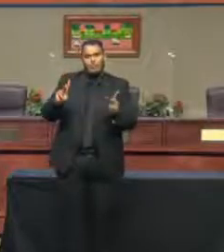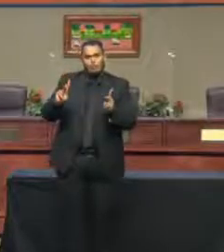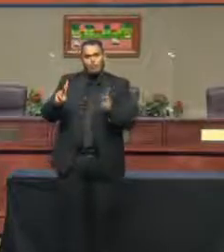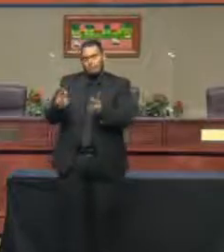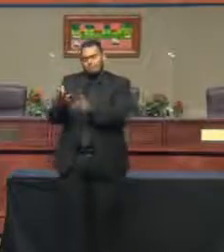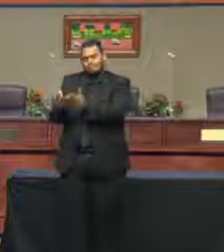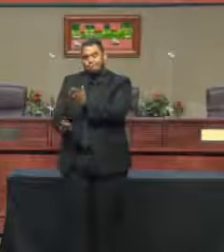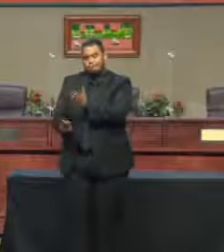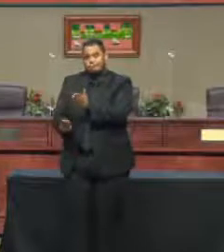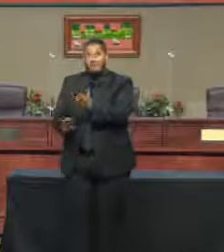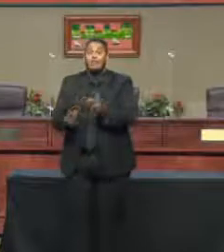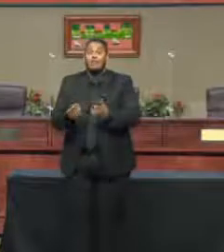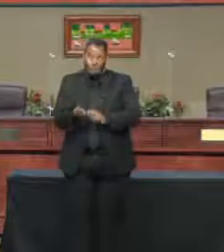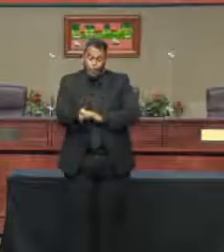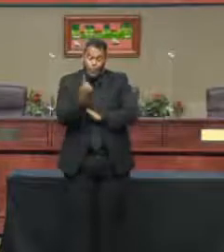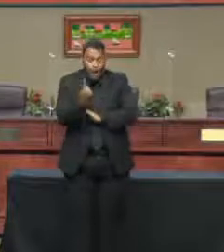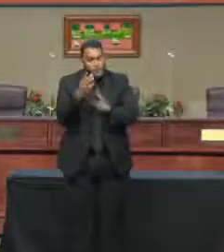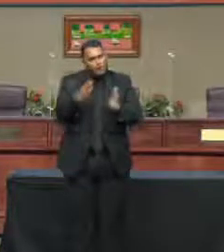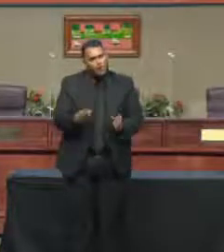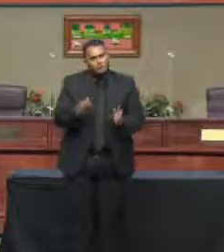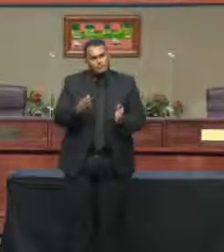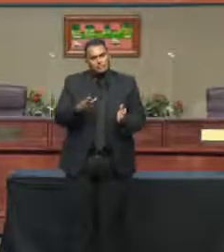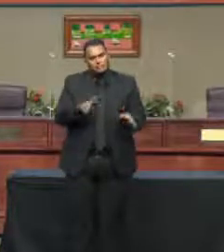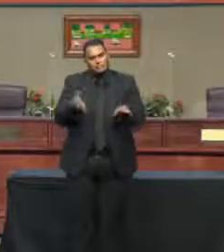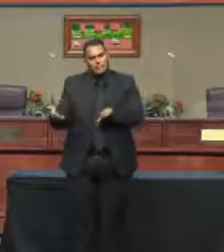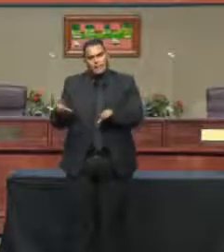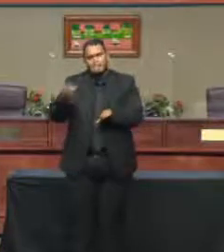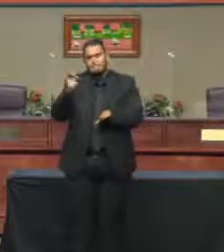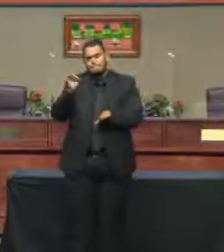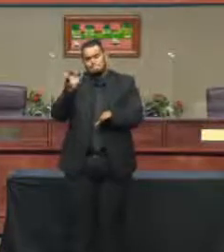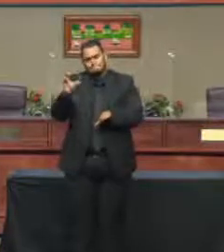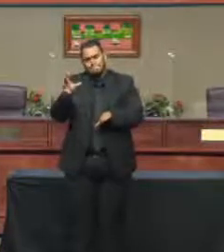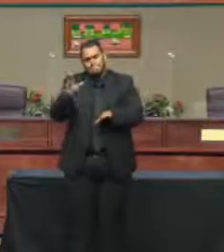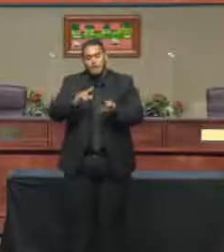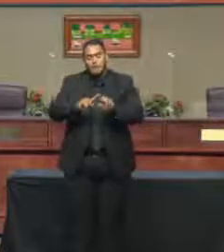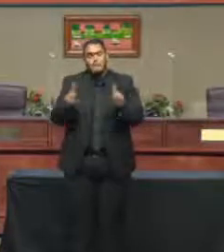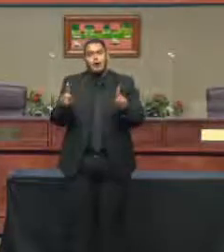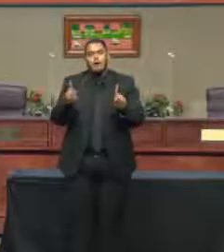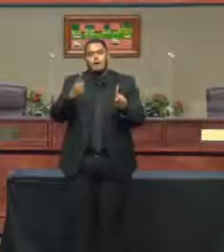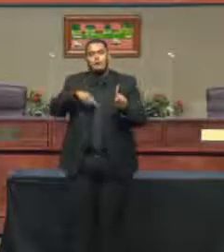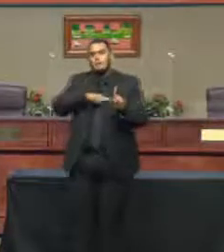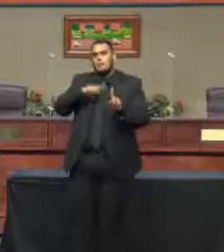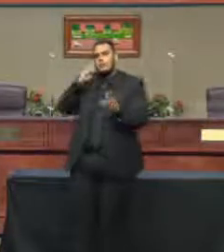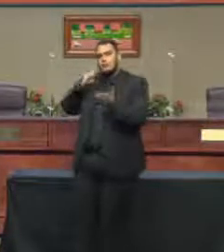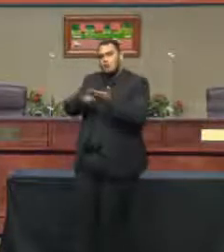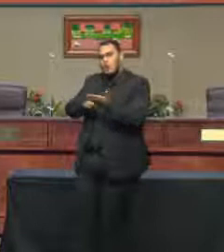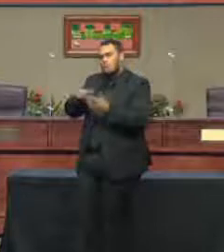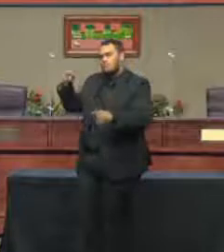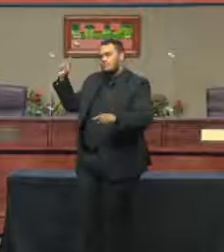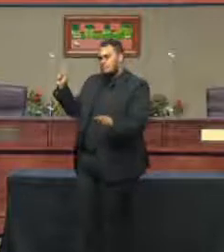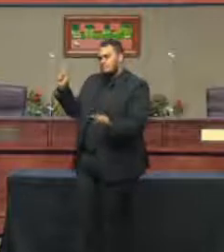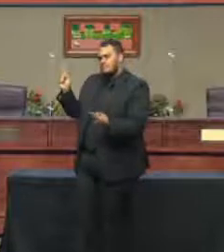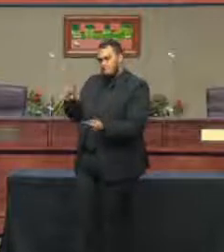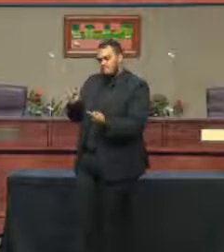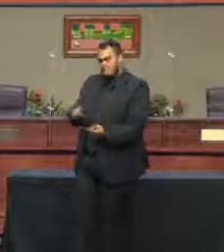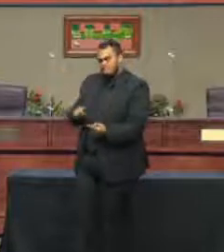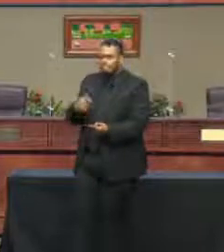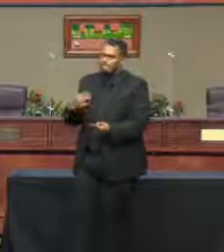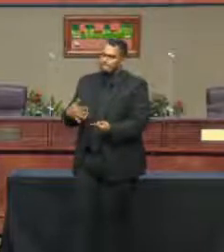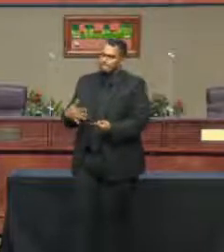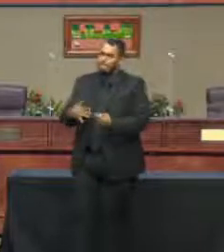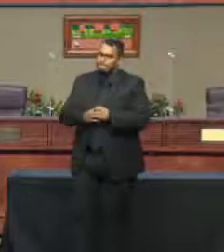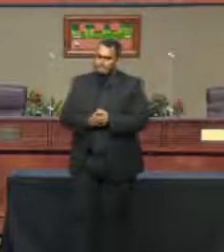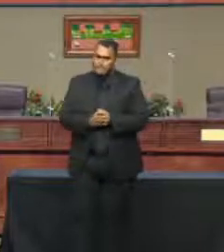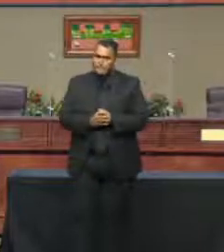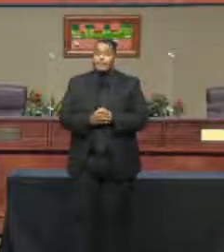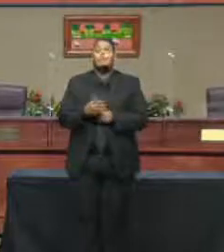is significant to our community, and we hope that is sustainable. And what do we have to do to make it